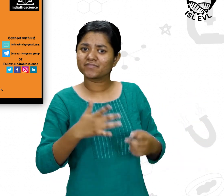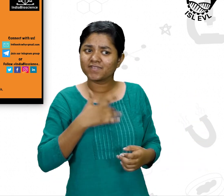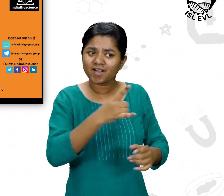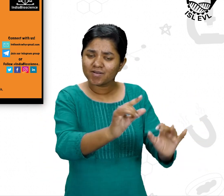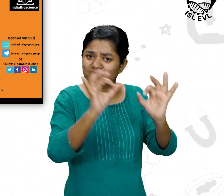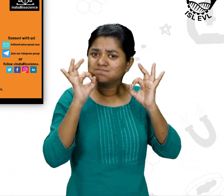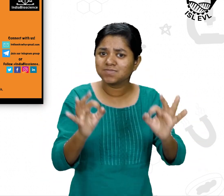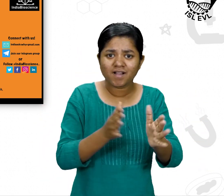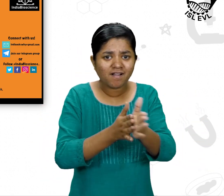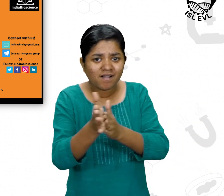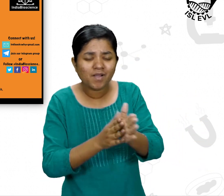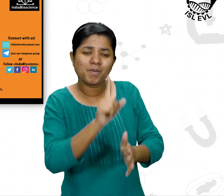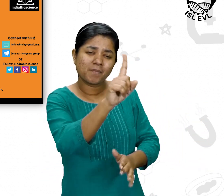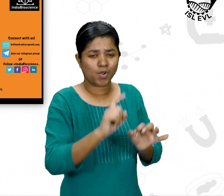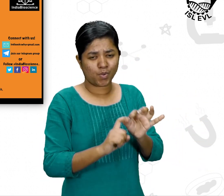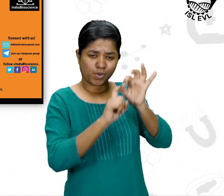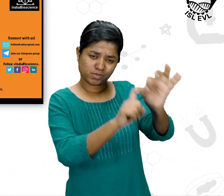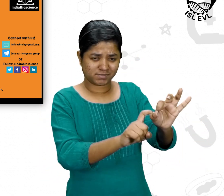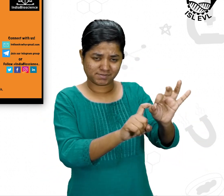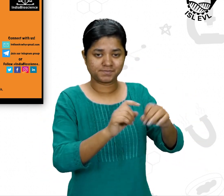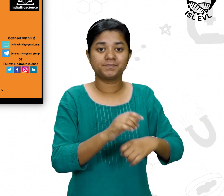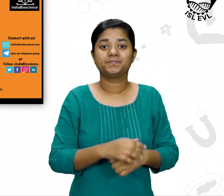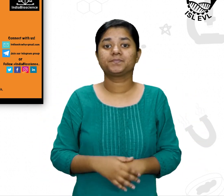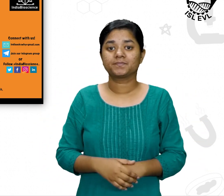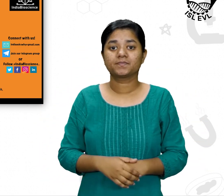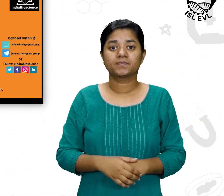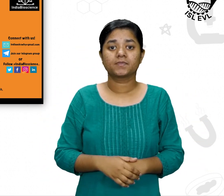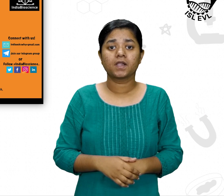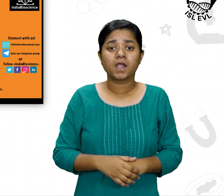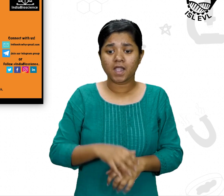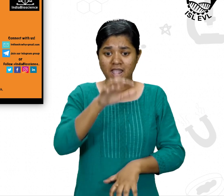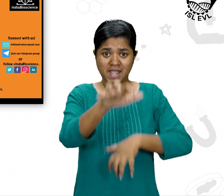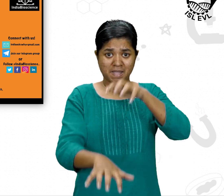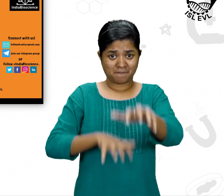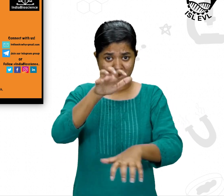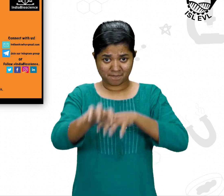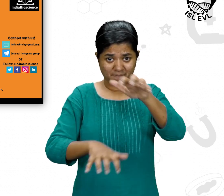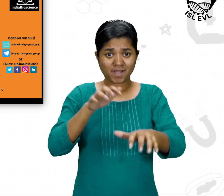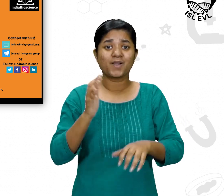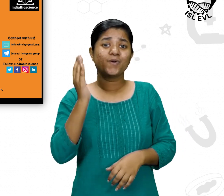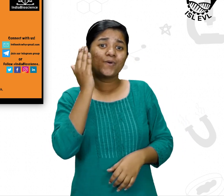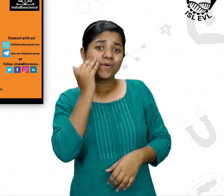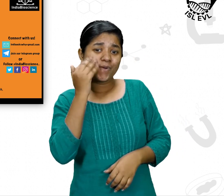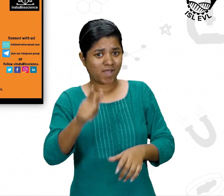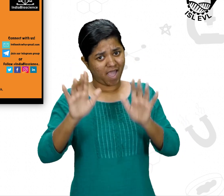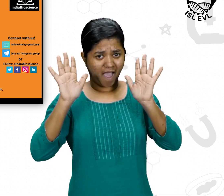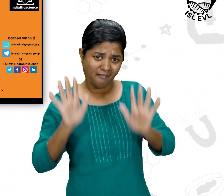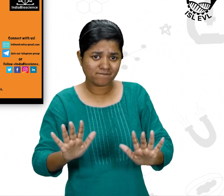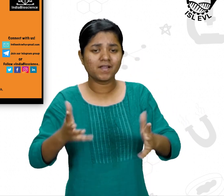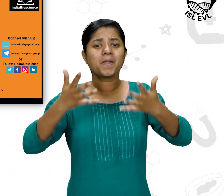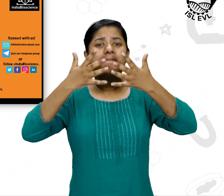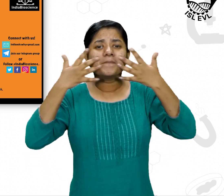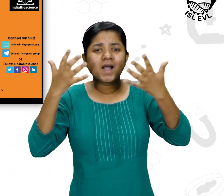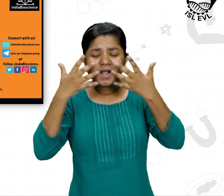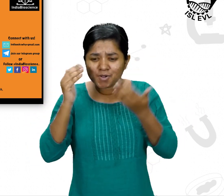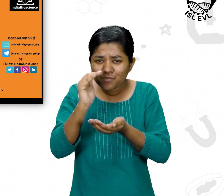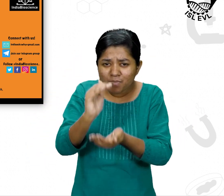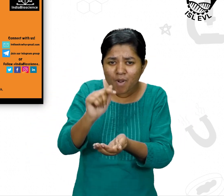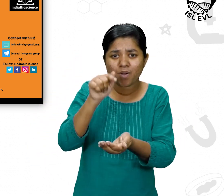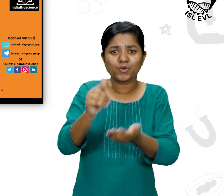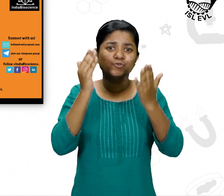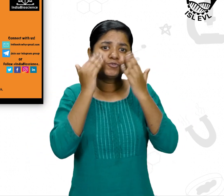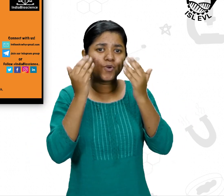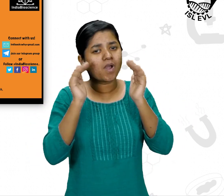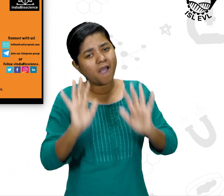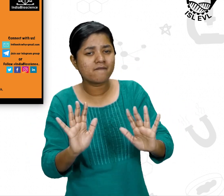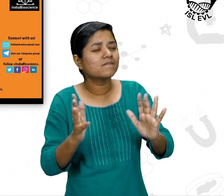cute? Mm, Utsuka, you're going to be surprised by this answer. So, researchers have actually found that there are